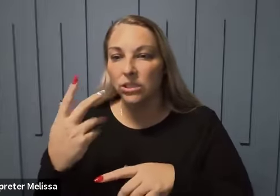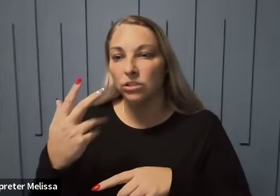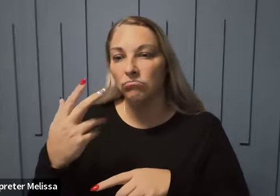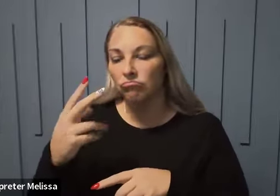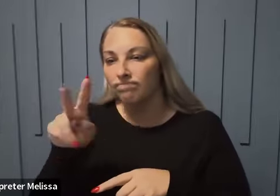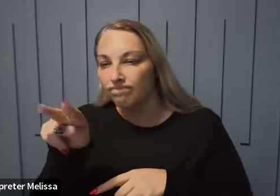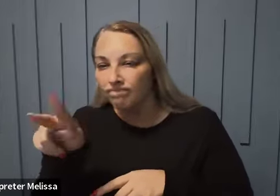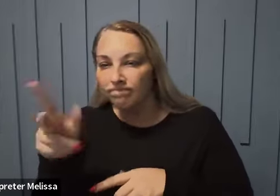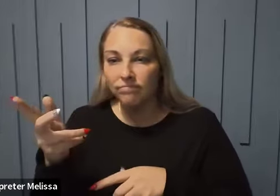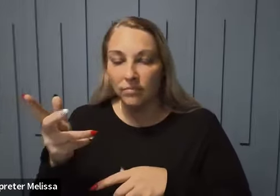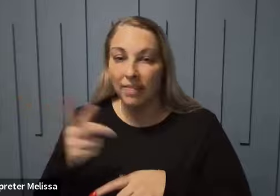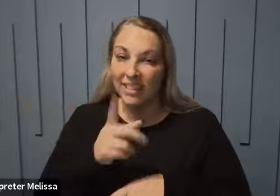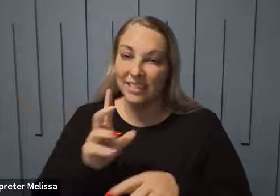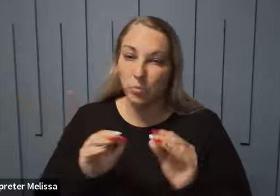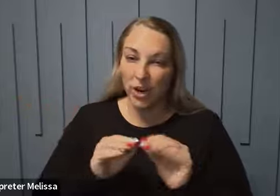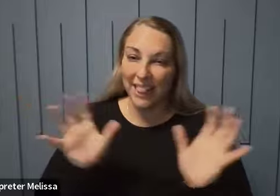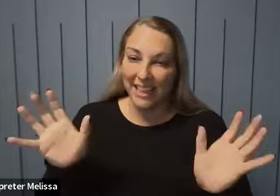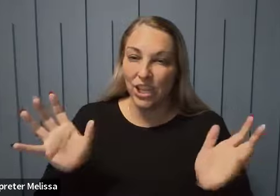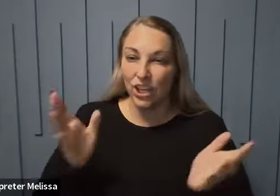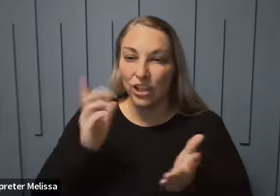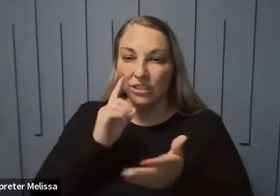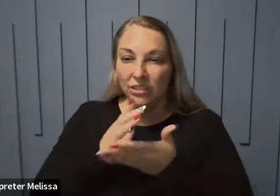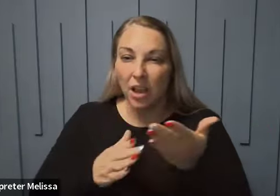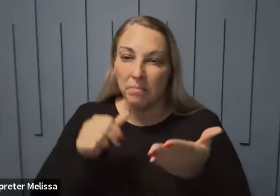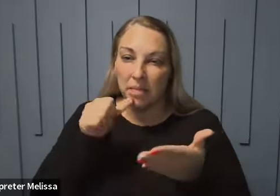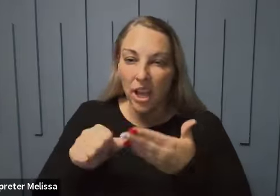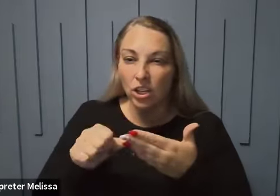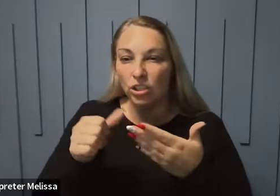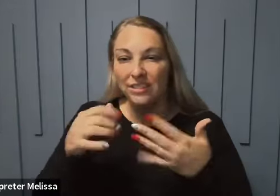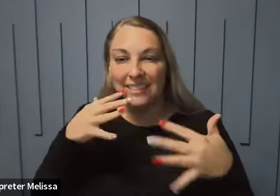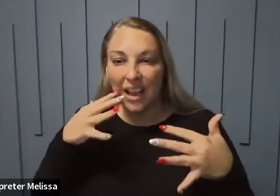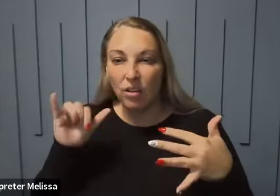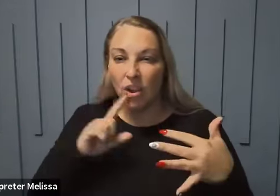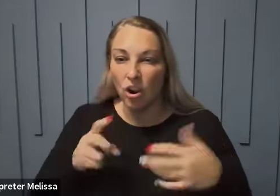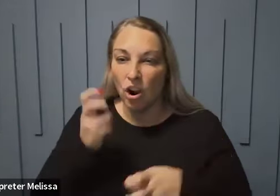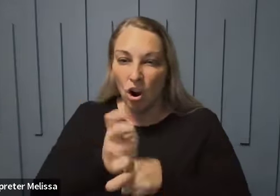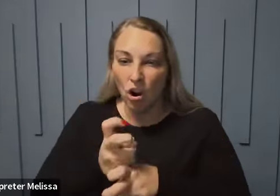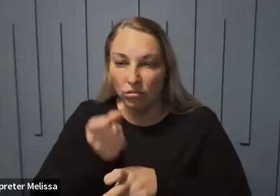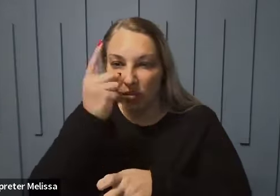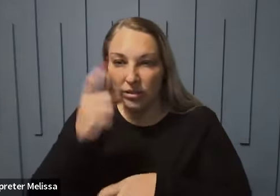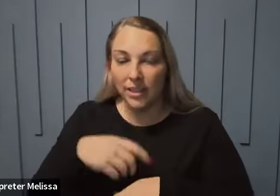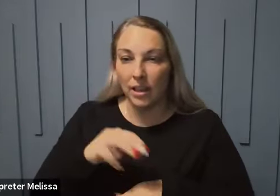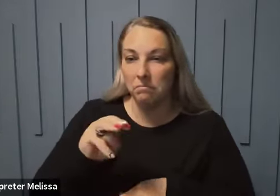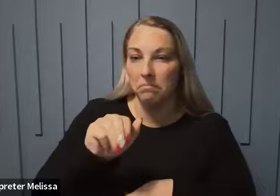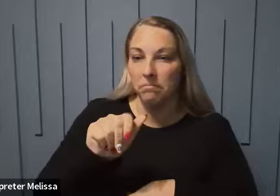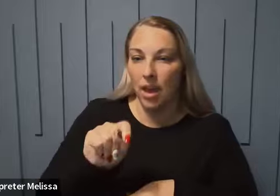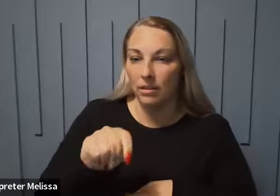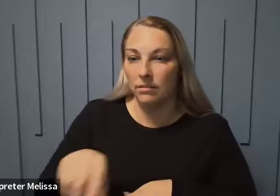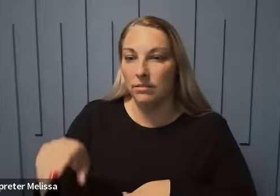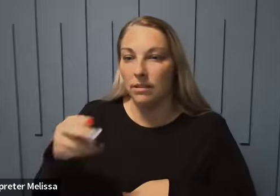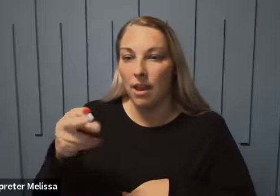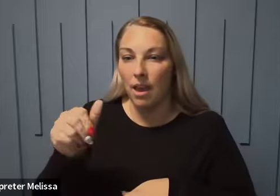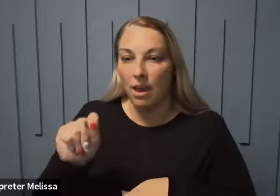it does clear up the things that are really hard to see, like mat, bat, and pat all look exactly the